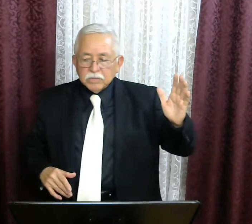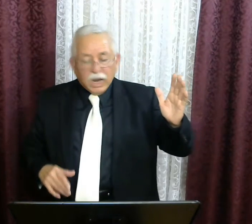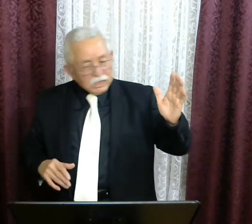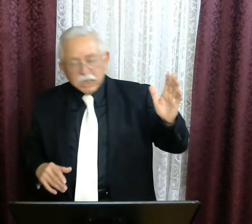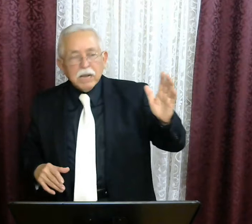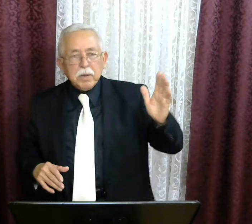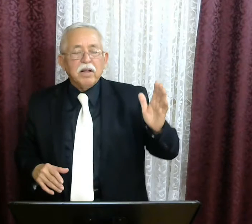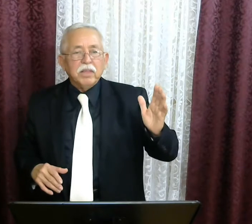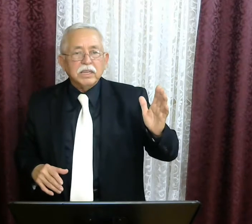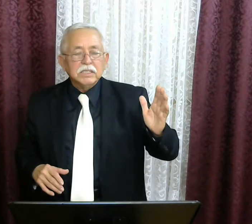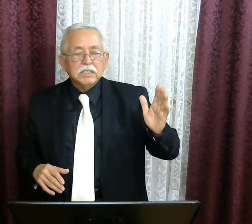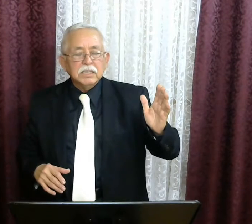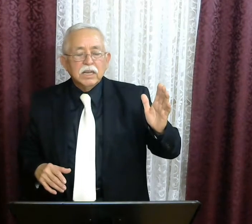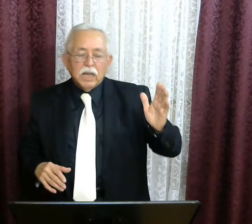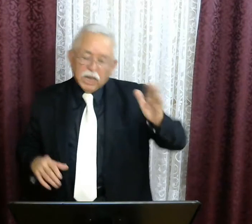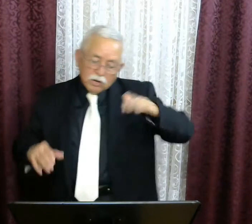let's think about this. And